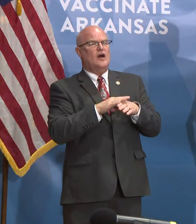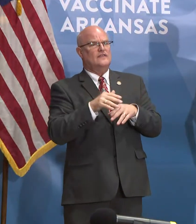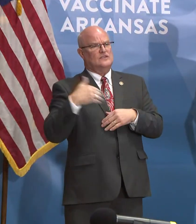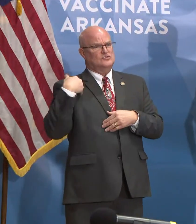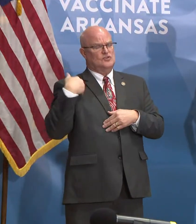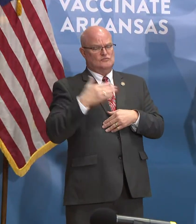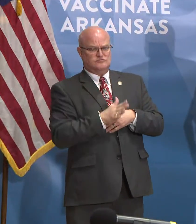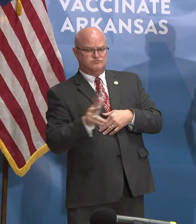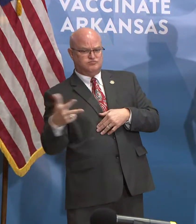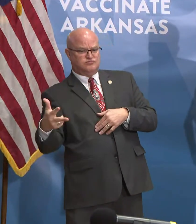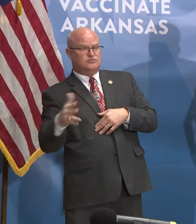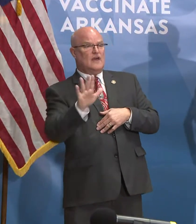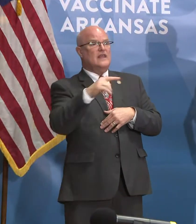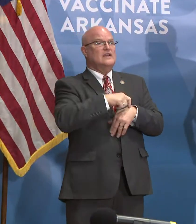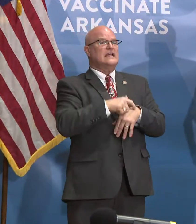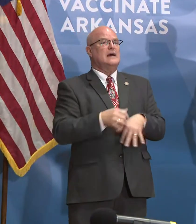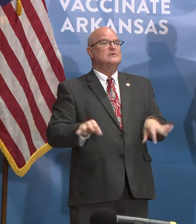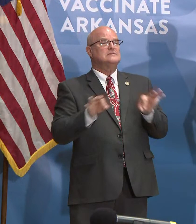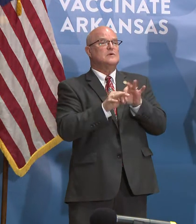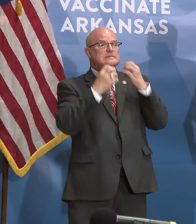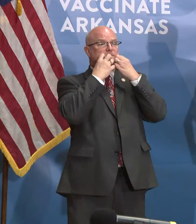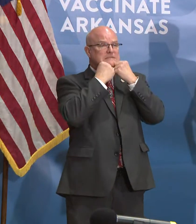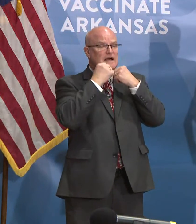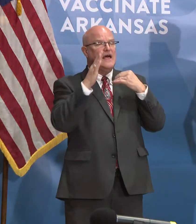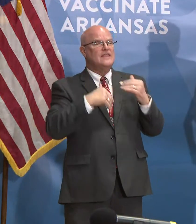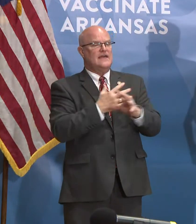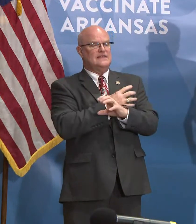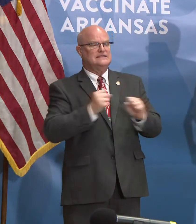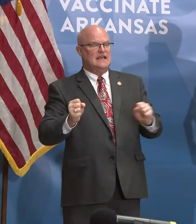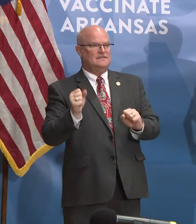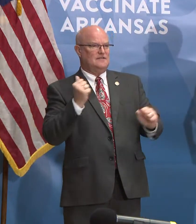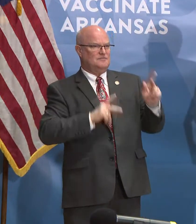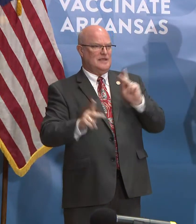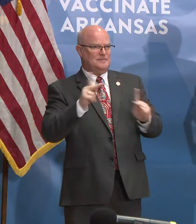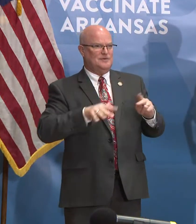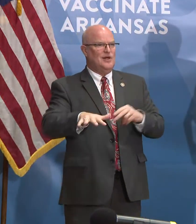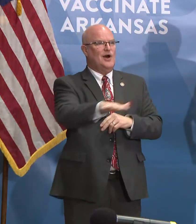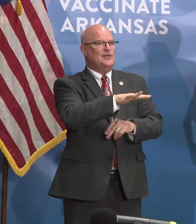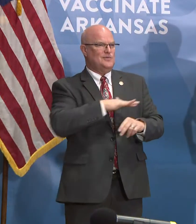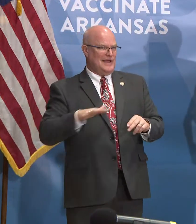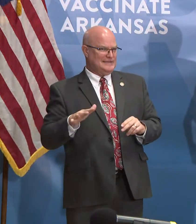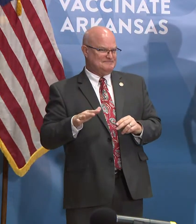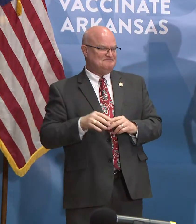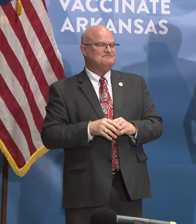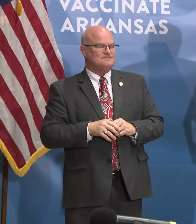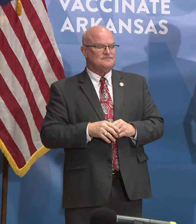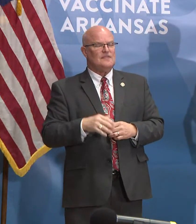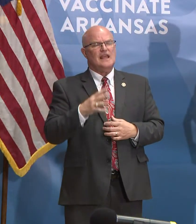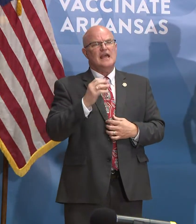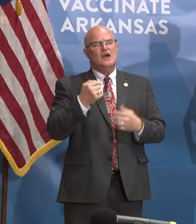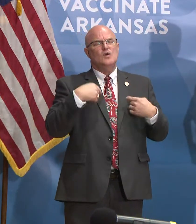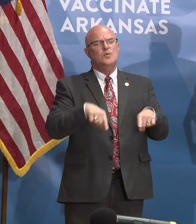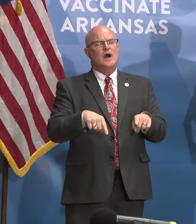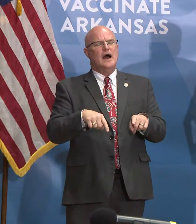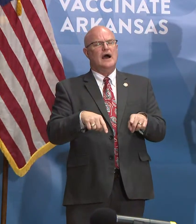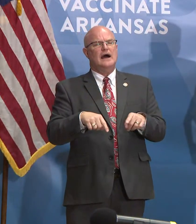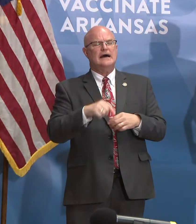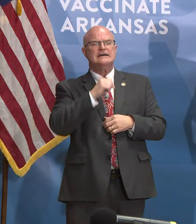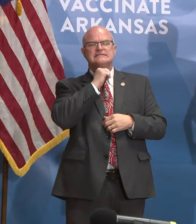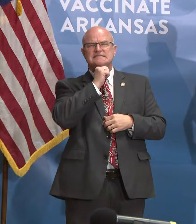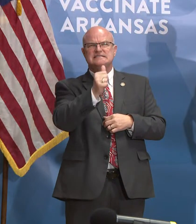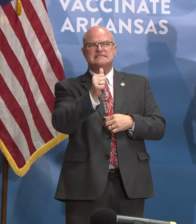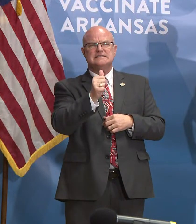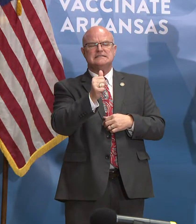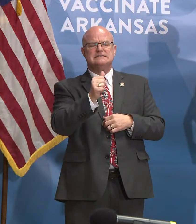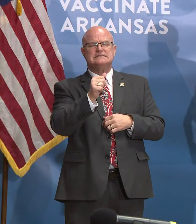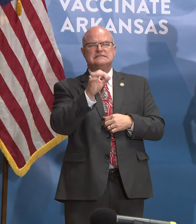shoulder, because their time was more valuable than the safety of their fellow travelers and fellow Arkansans. And while it didn't rise to the level